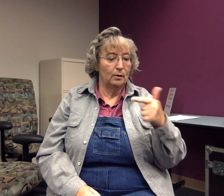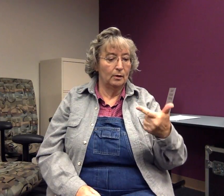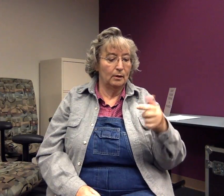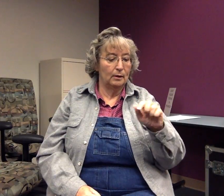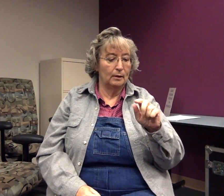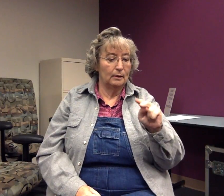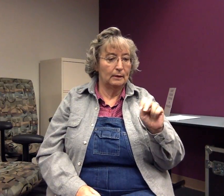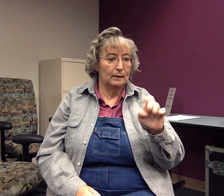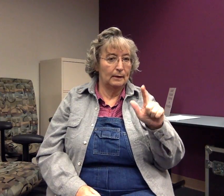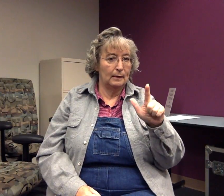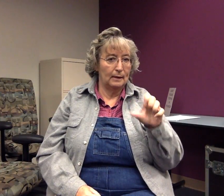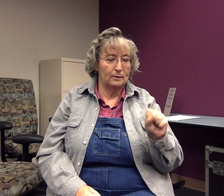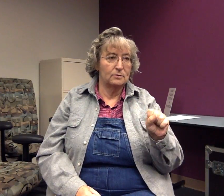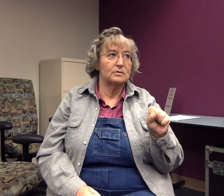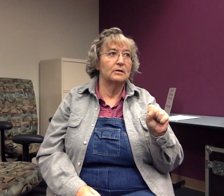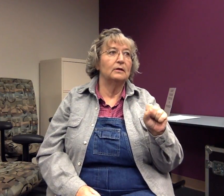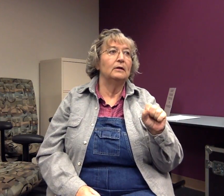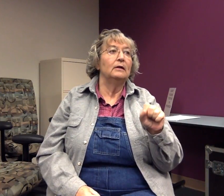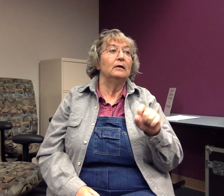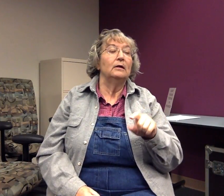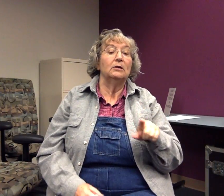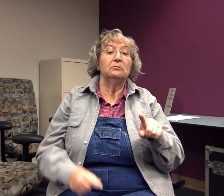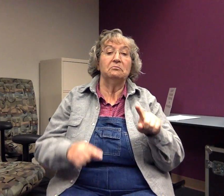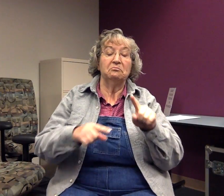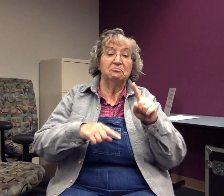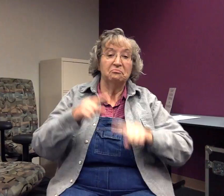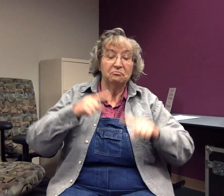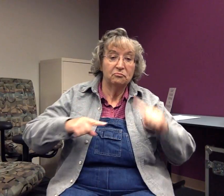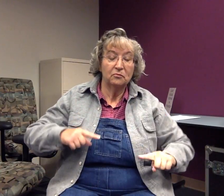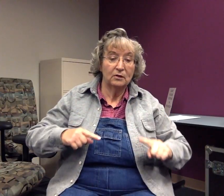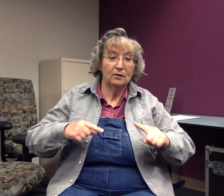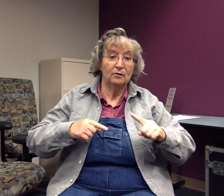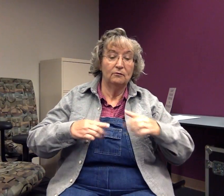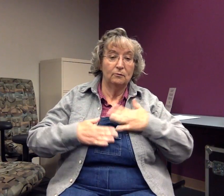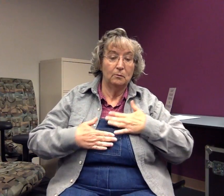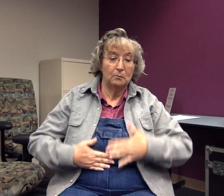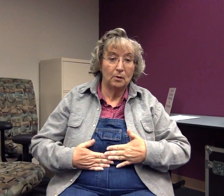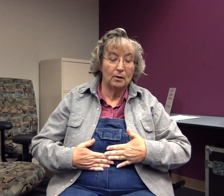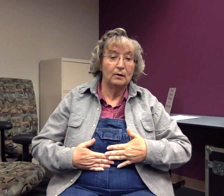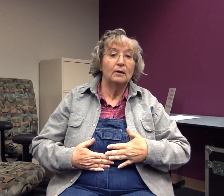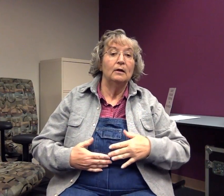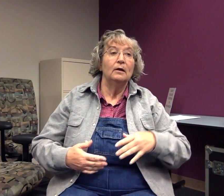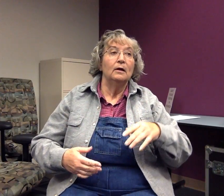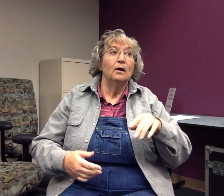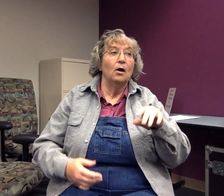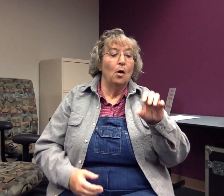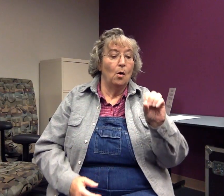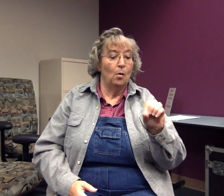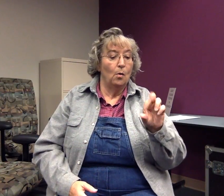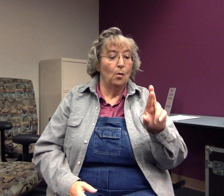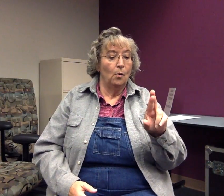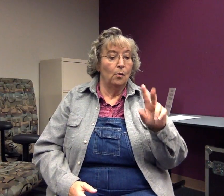Right, just like the body has organs for different functions, the cell has organelles for its functions. To remove waste, your body has the kidneys and